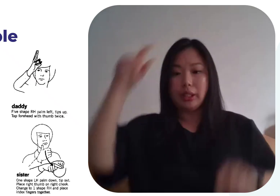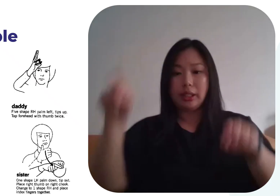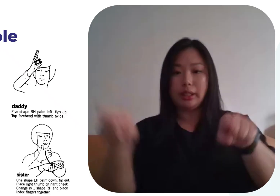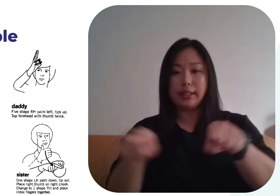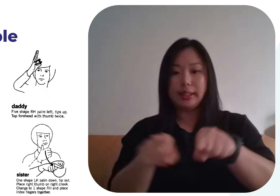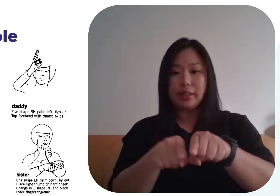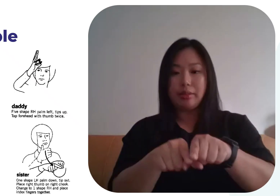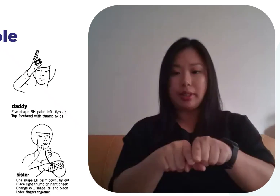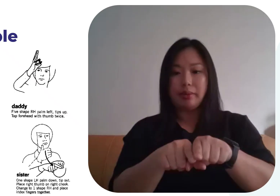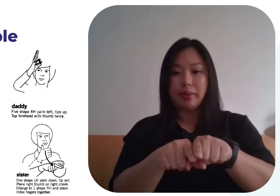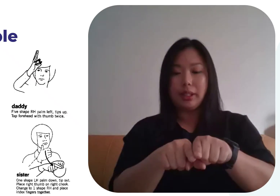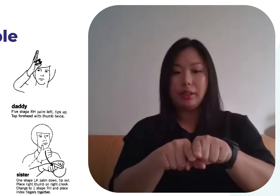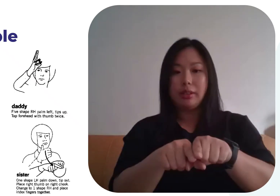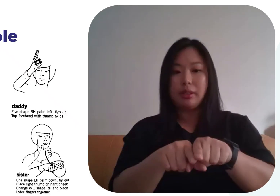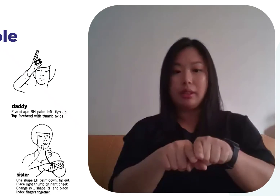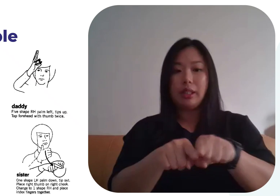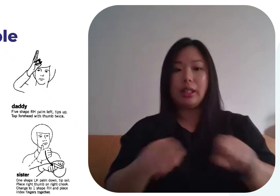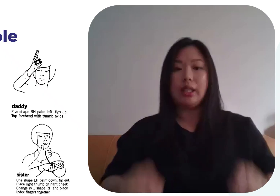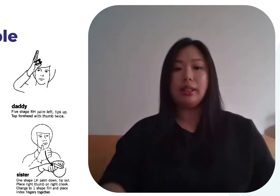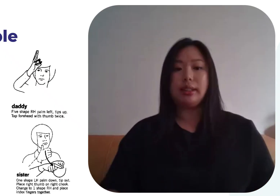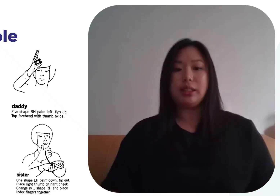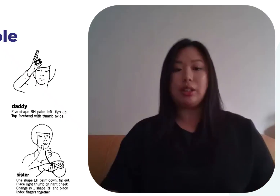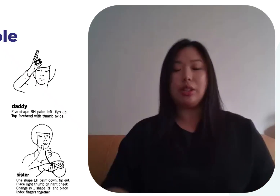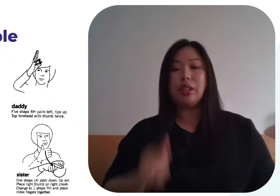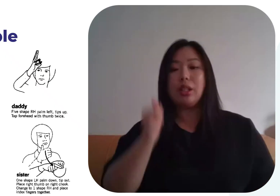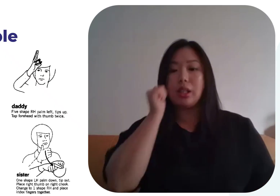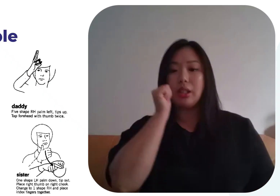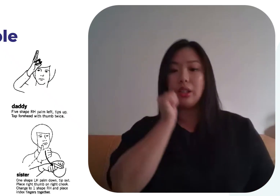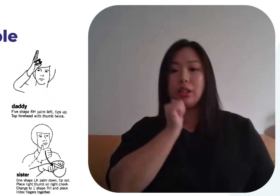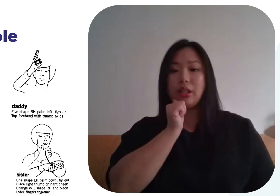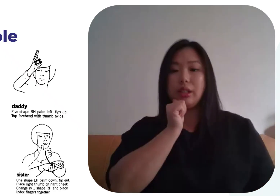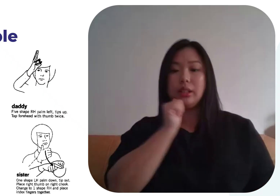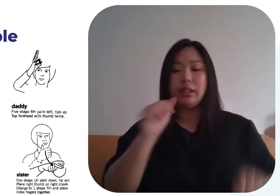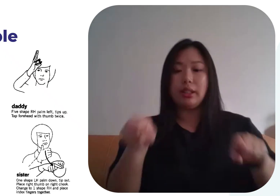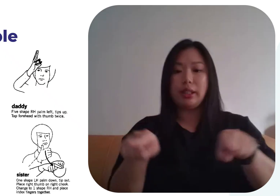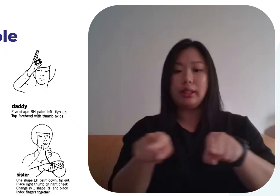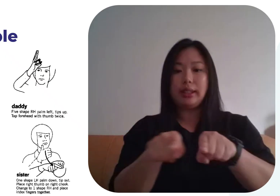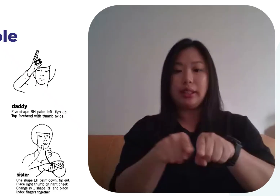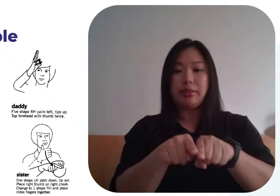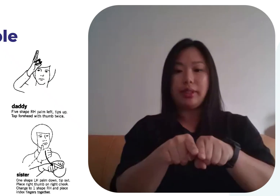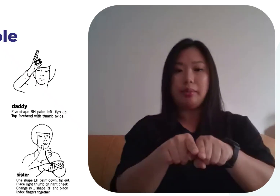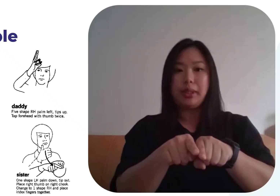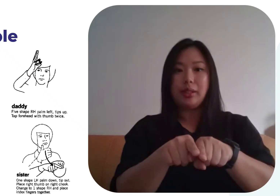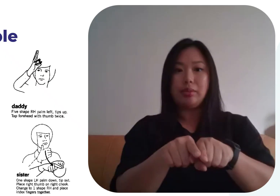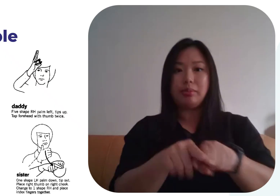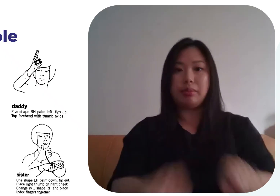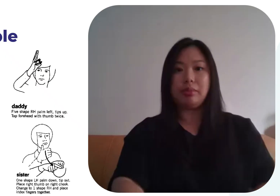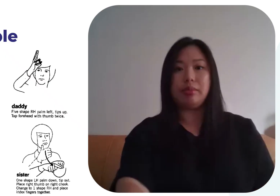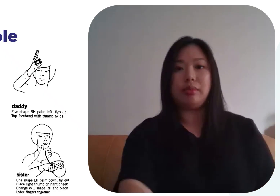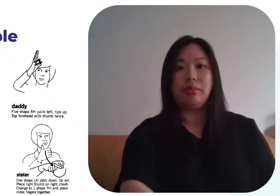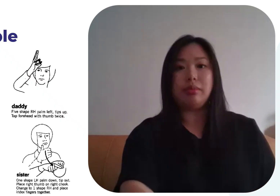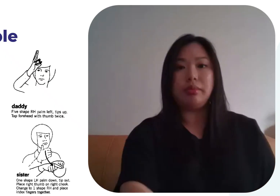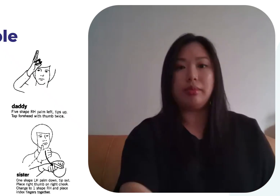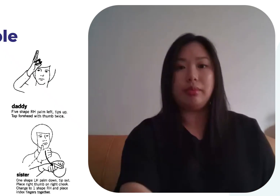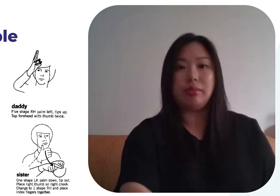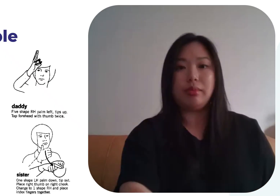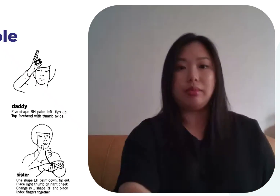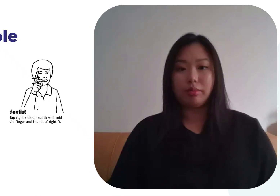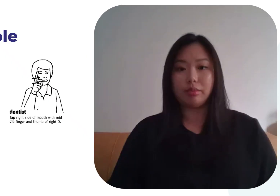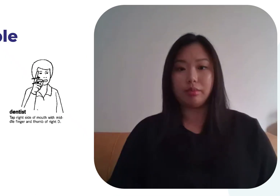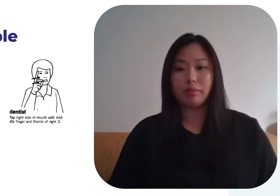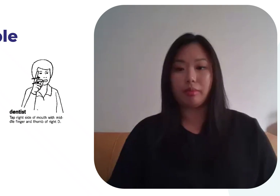boy in the same family. And sister, a girl in the same family.